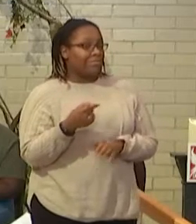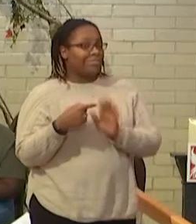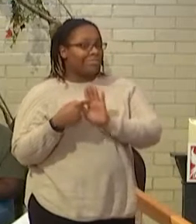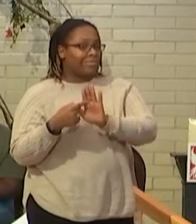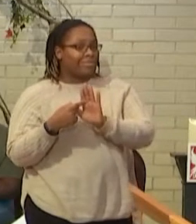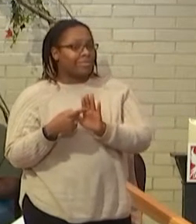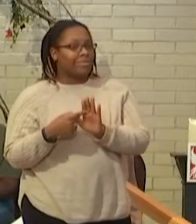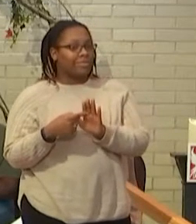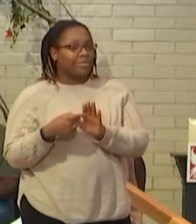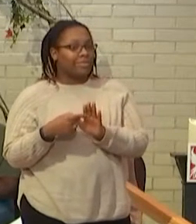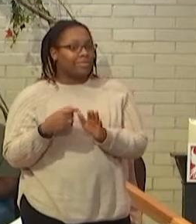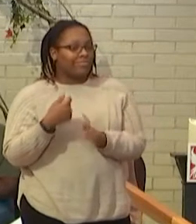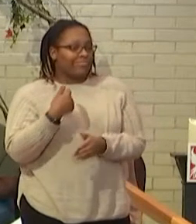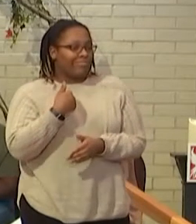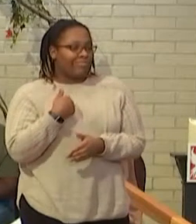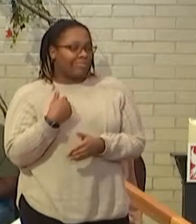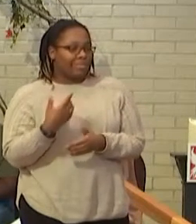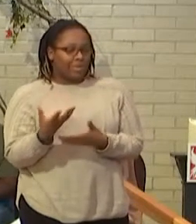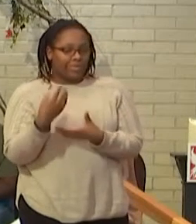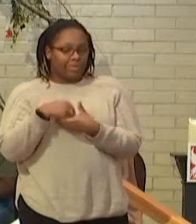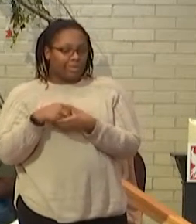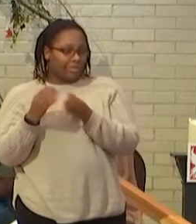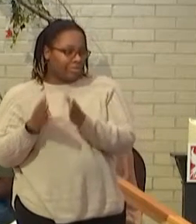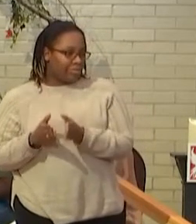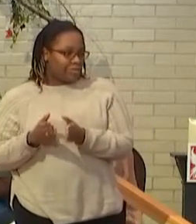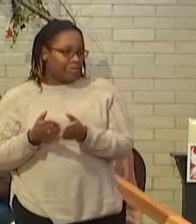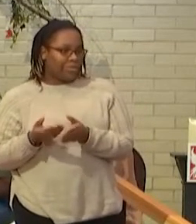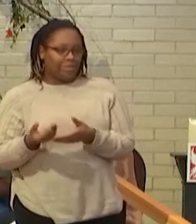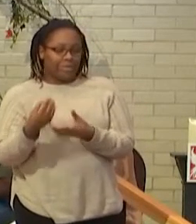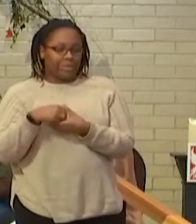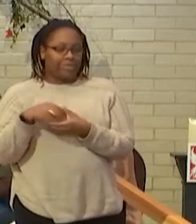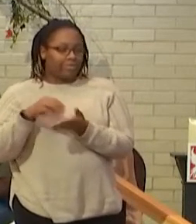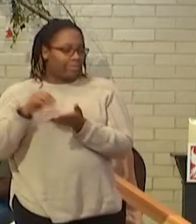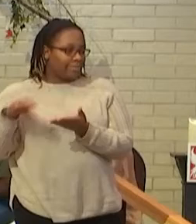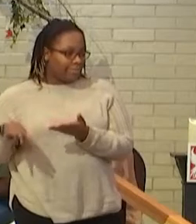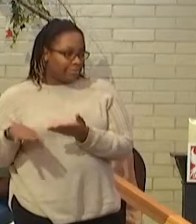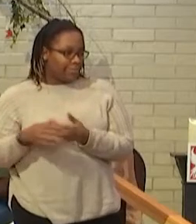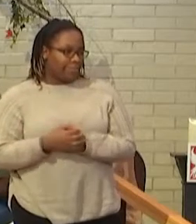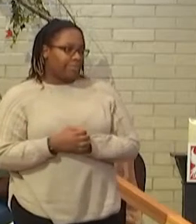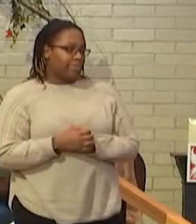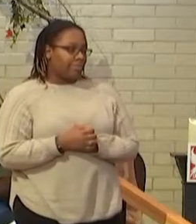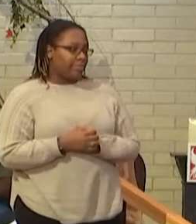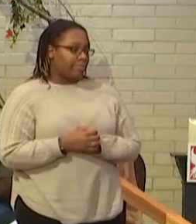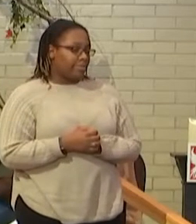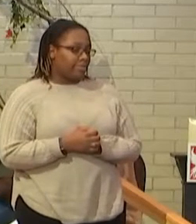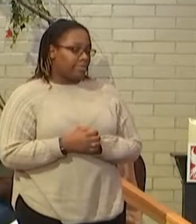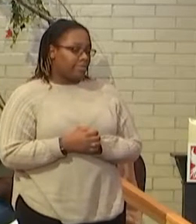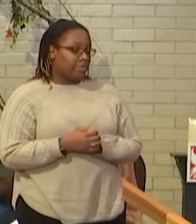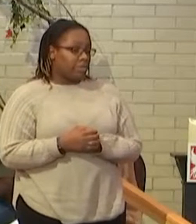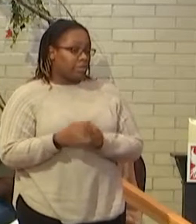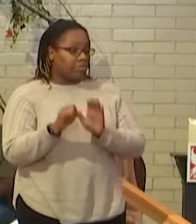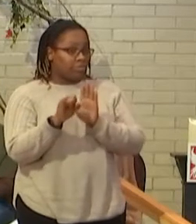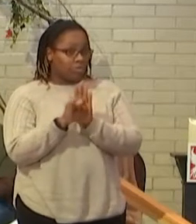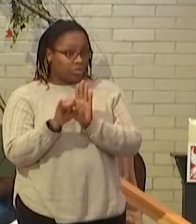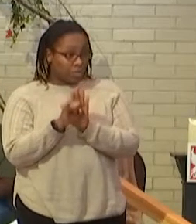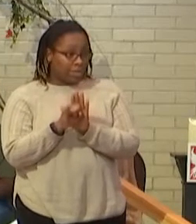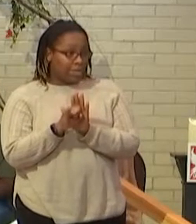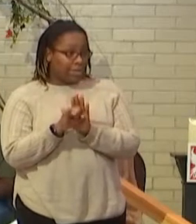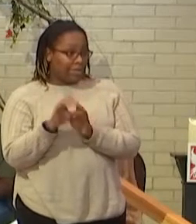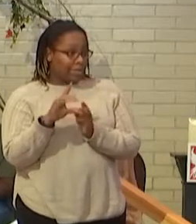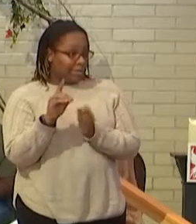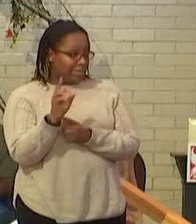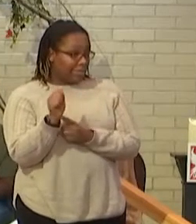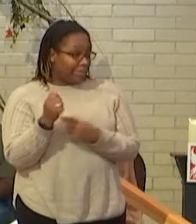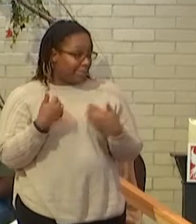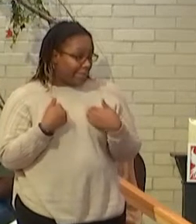saying, I'm an autistic student, I'm an autistic person, or just I'm autistic? And do you identify as having a disability, and